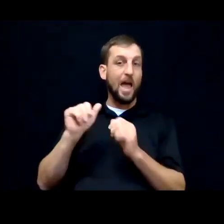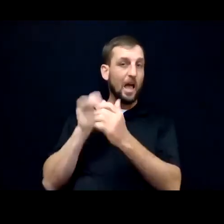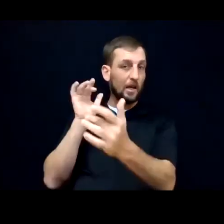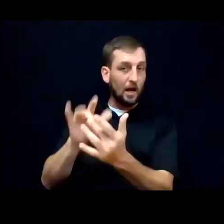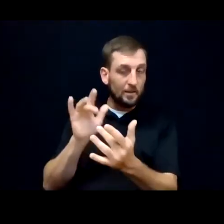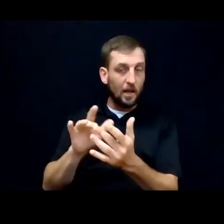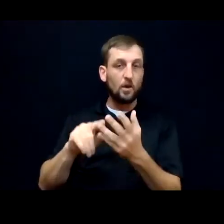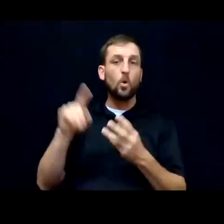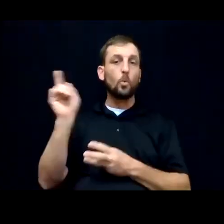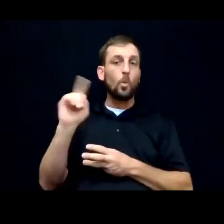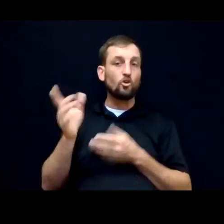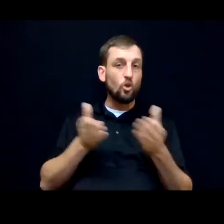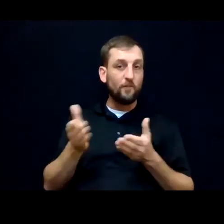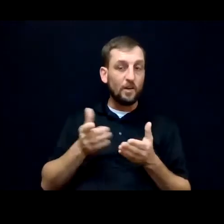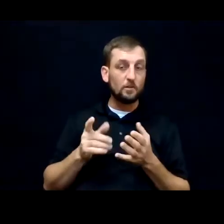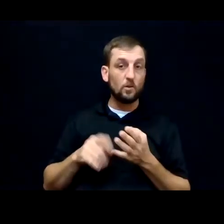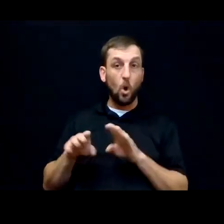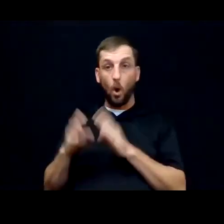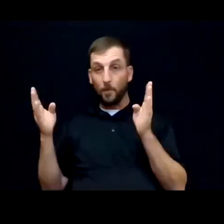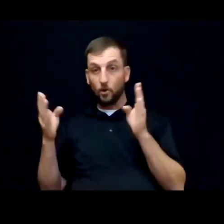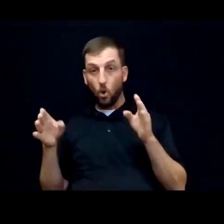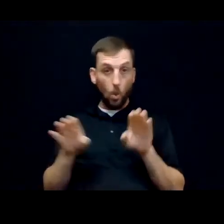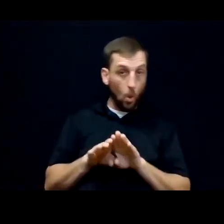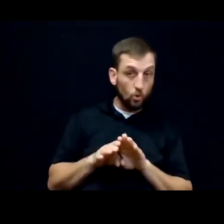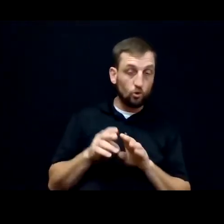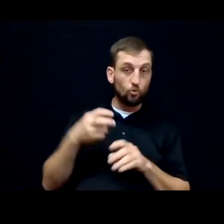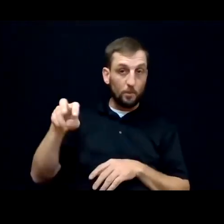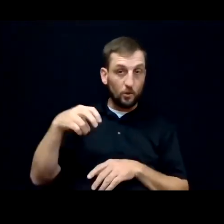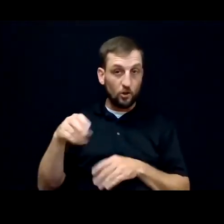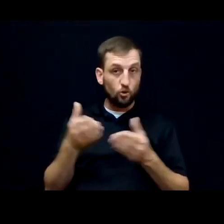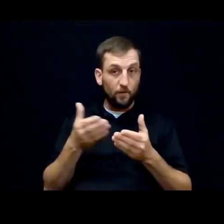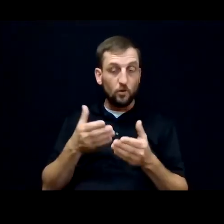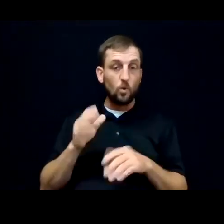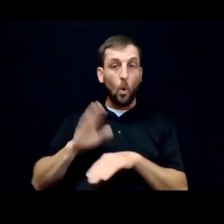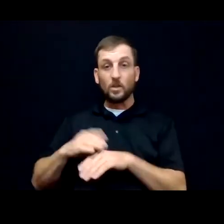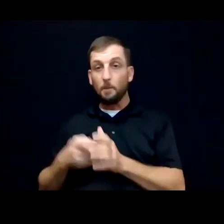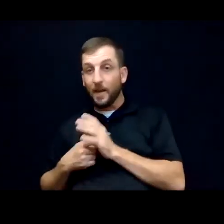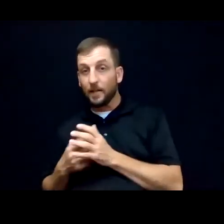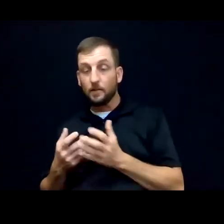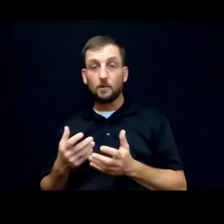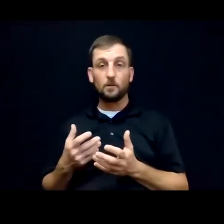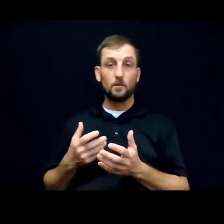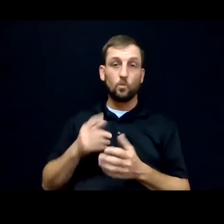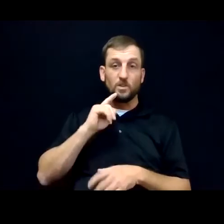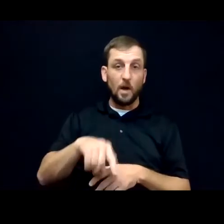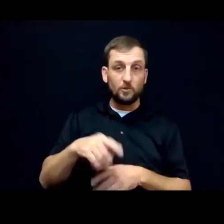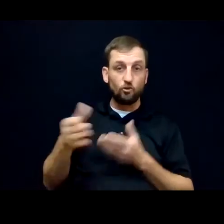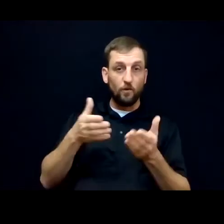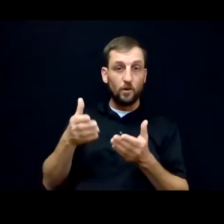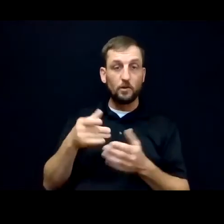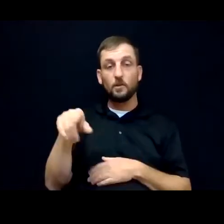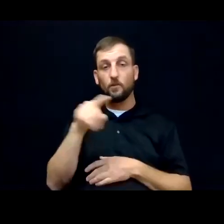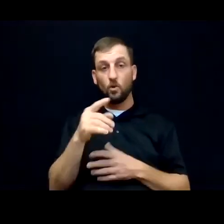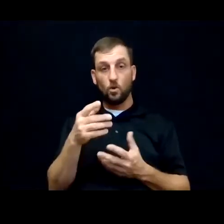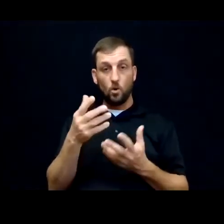they provided, if they're open or closed transportation services or an on-demand response service. And if you want to